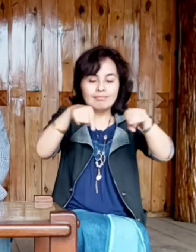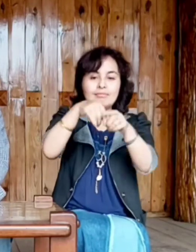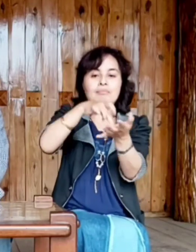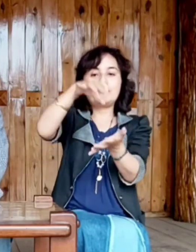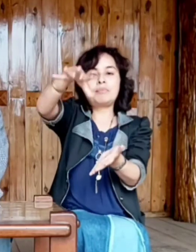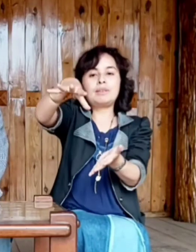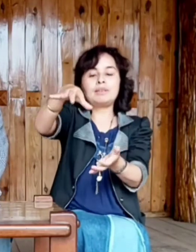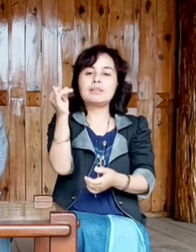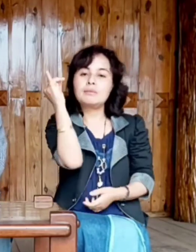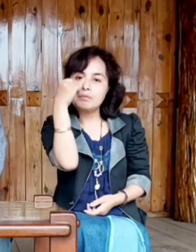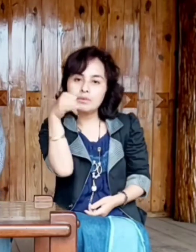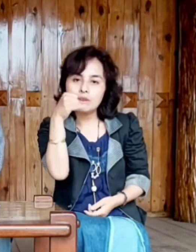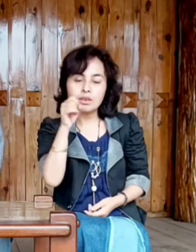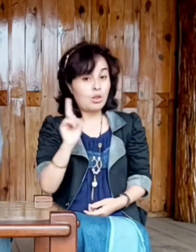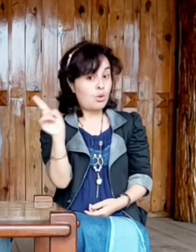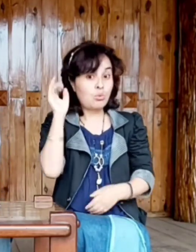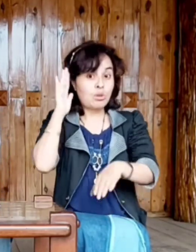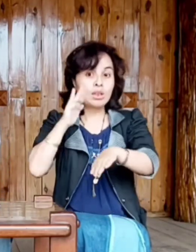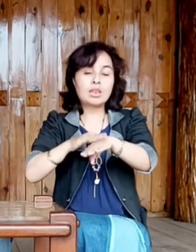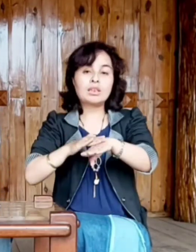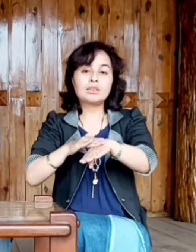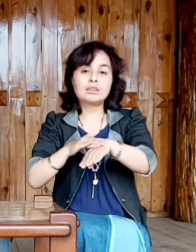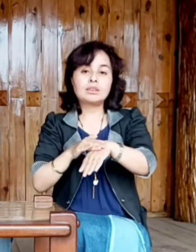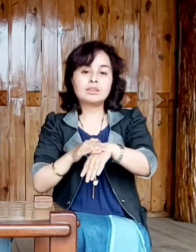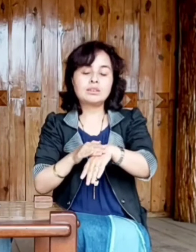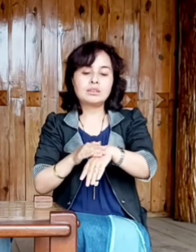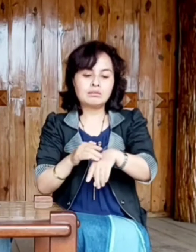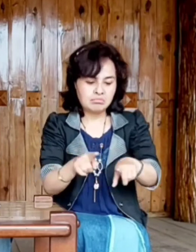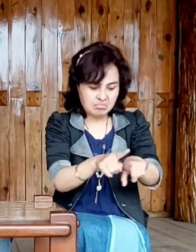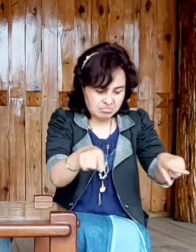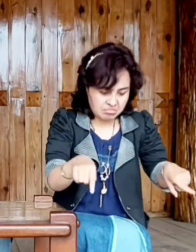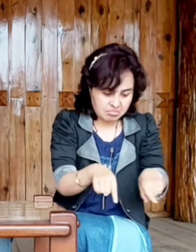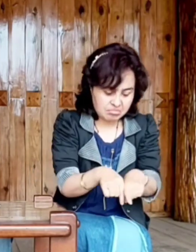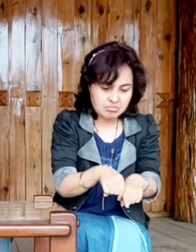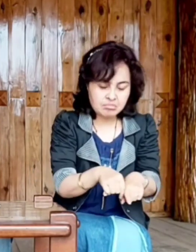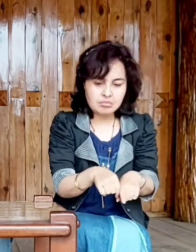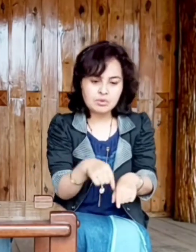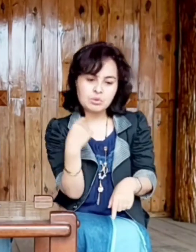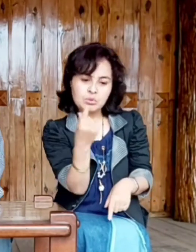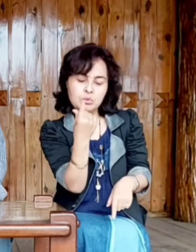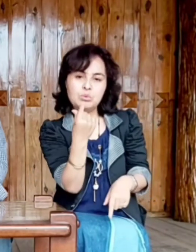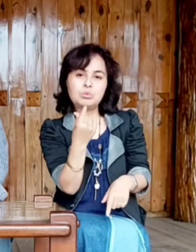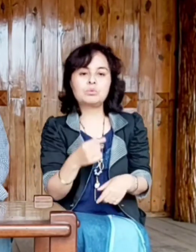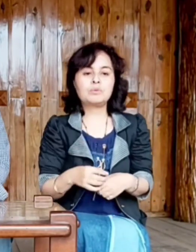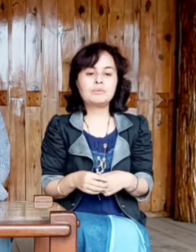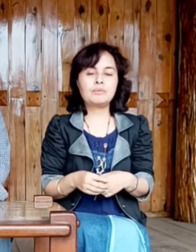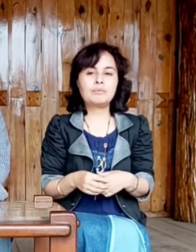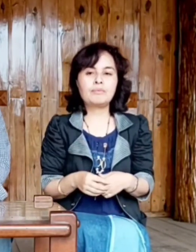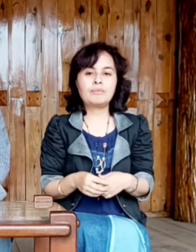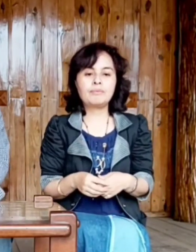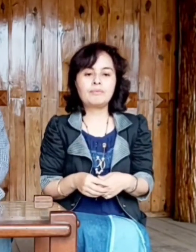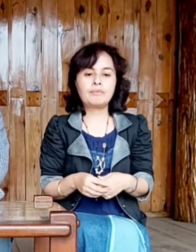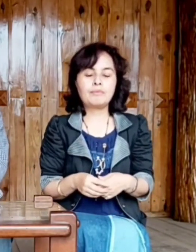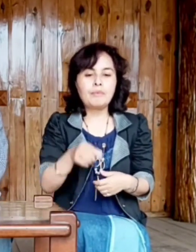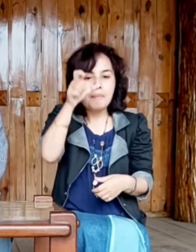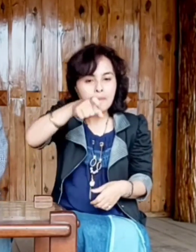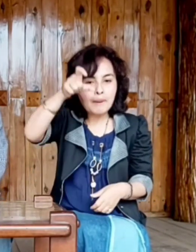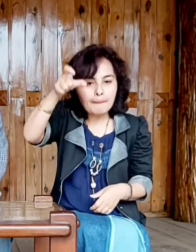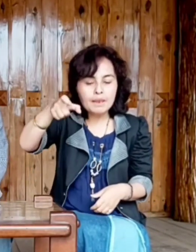6, don't touch surfaces usually used by